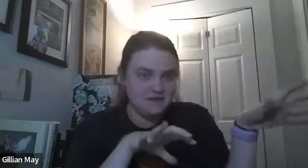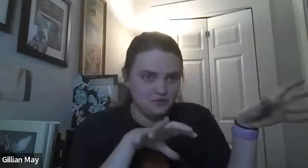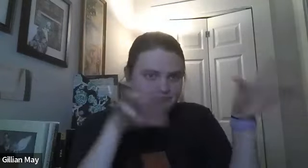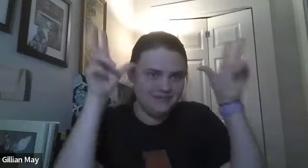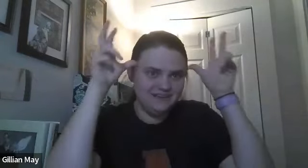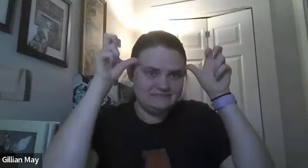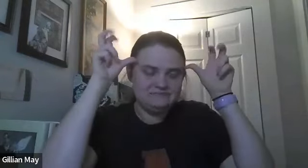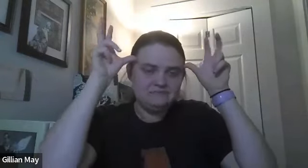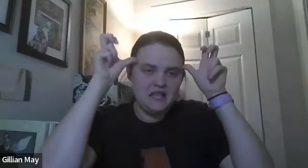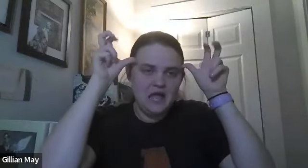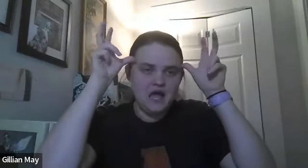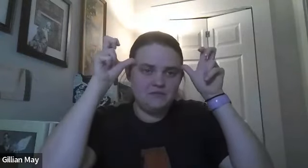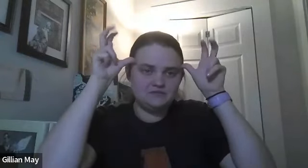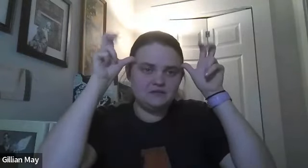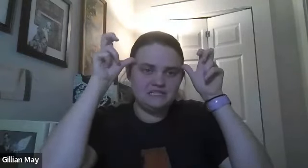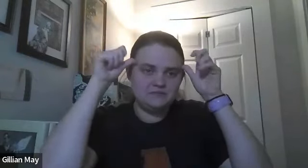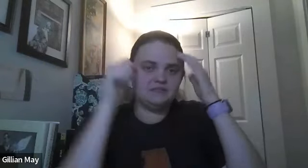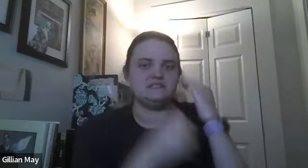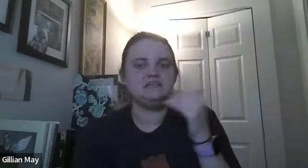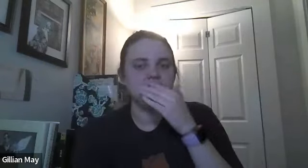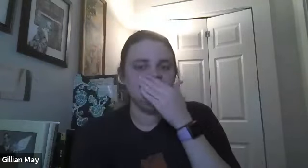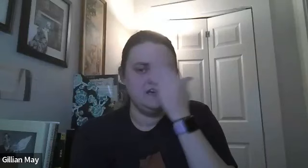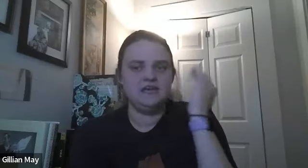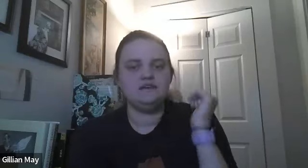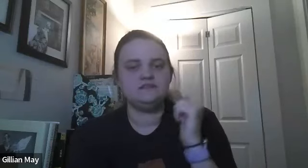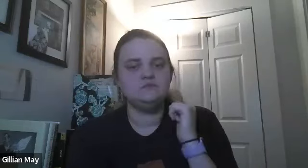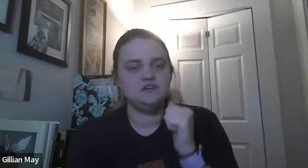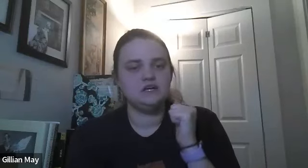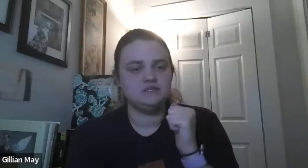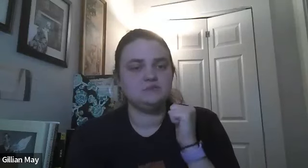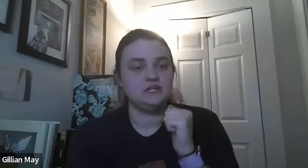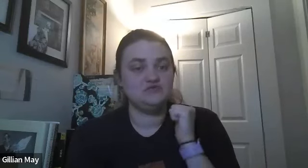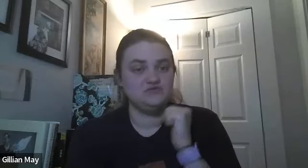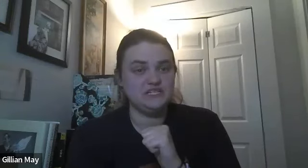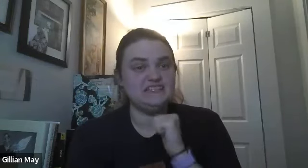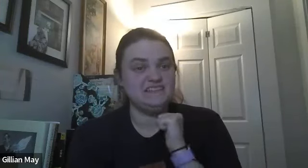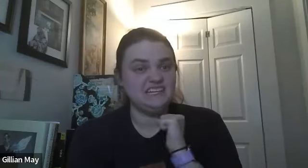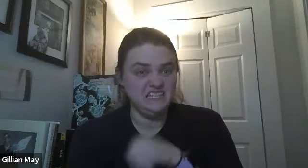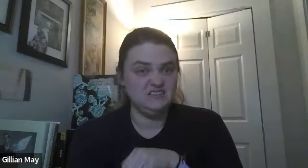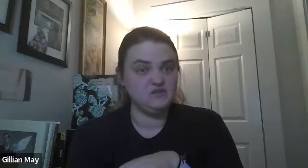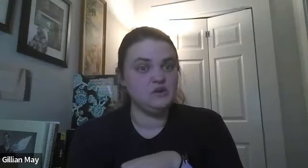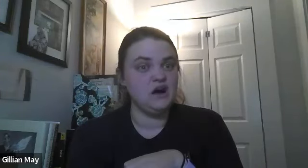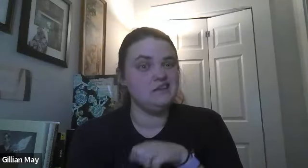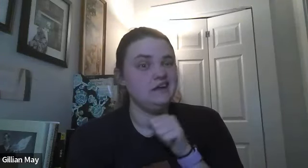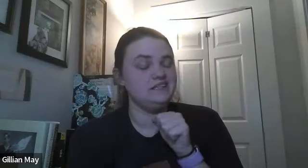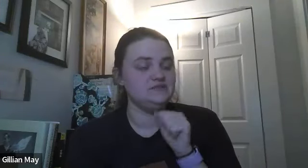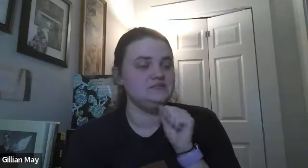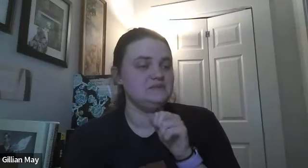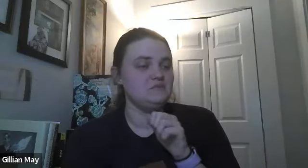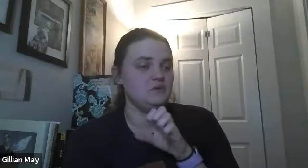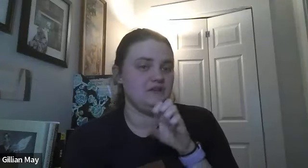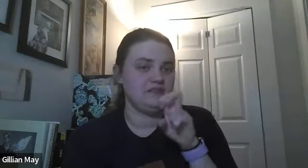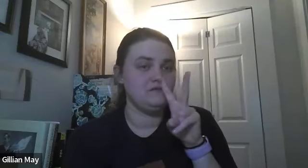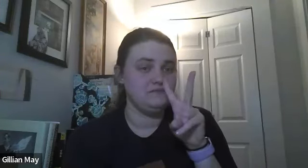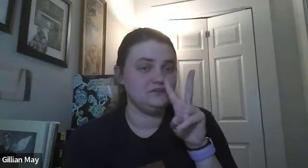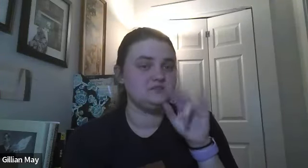devil. That's what I typically see. If someone's talking about someone is really like evil, I do see more like they'll fingers, like